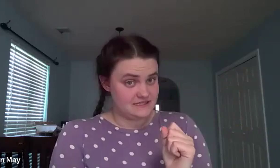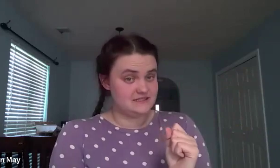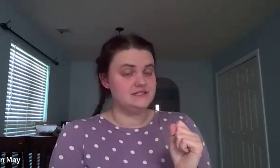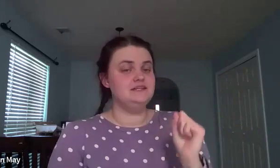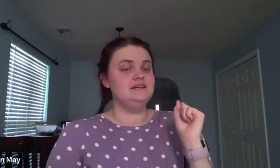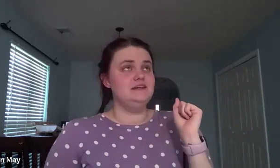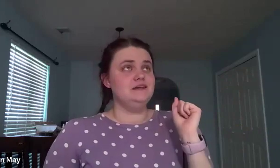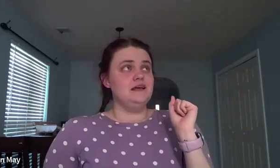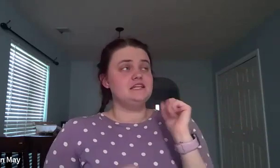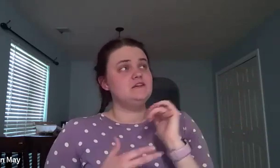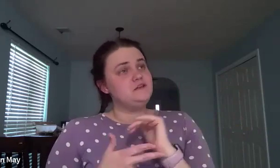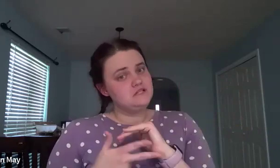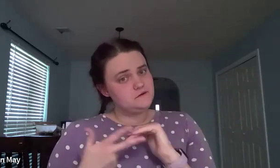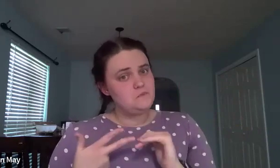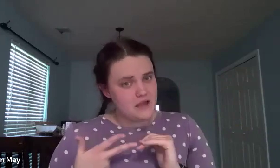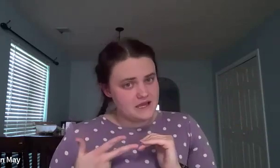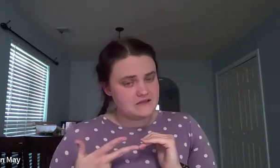Breakfast has a few different ways.